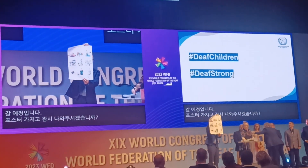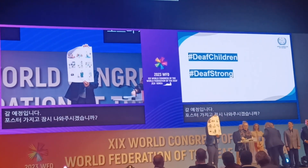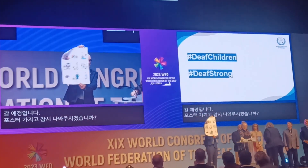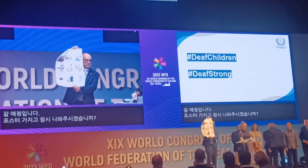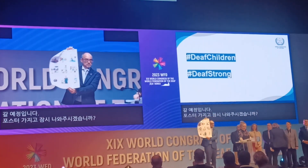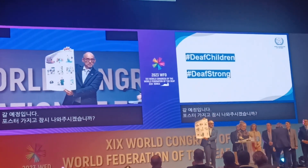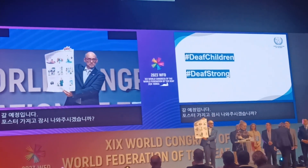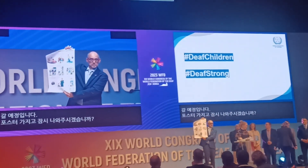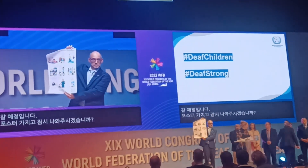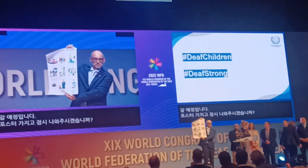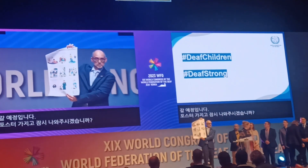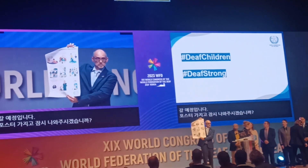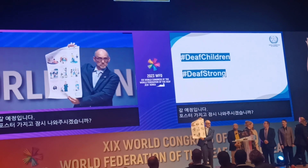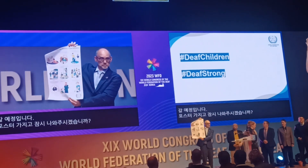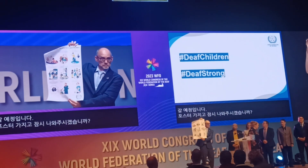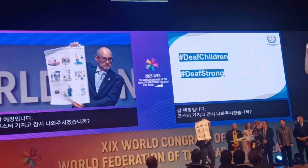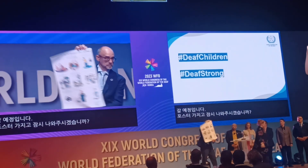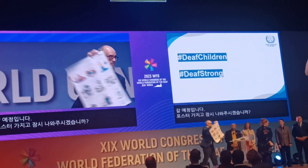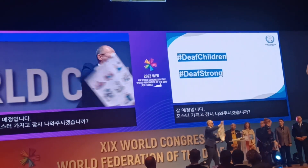So you see I have a poster.